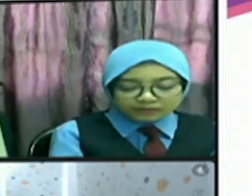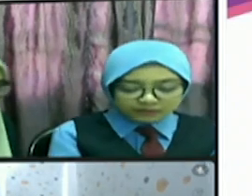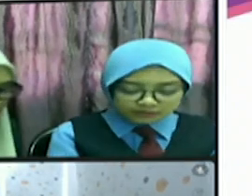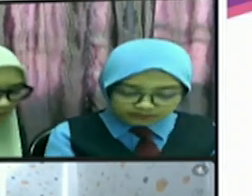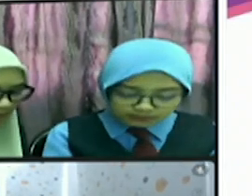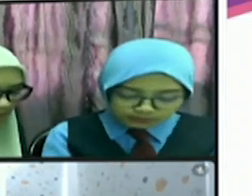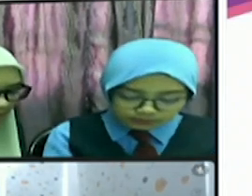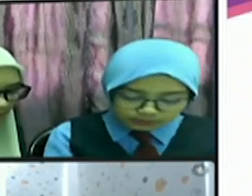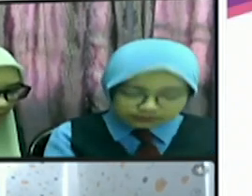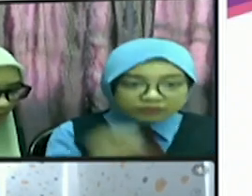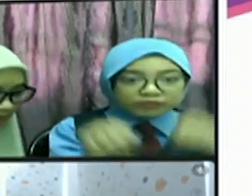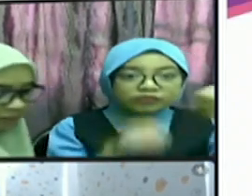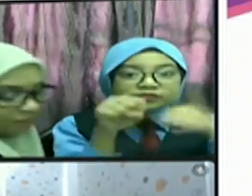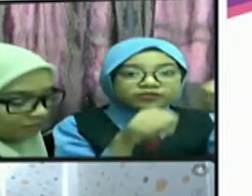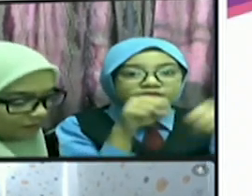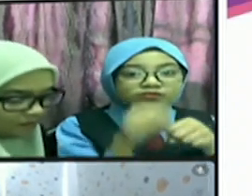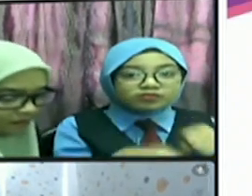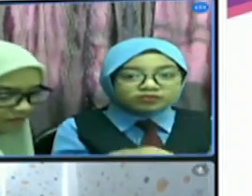spell?